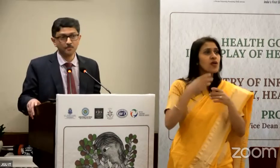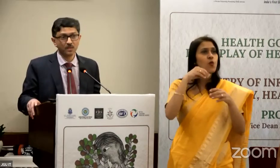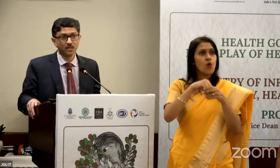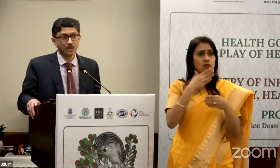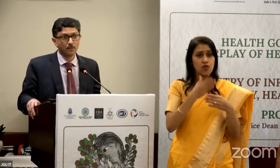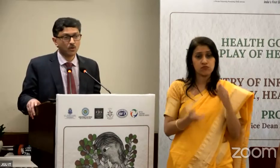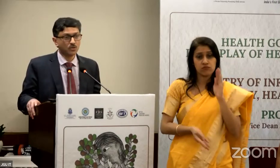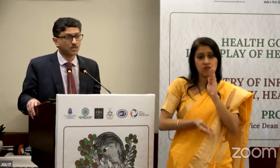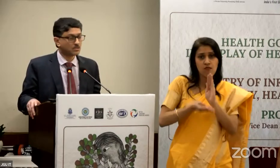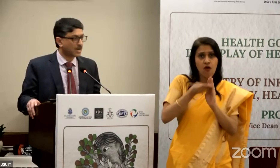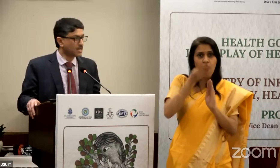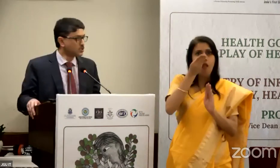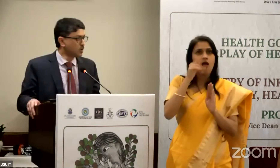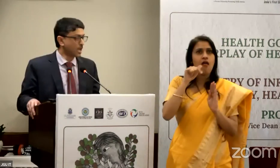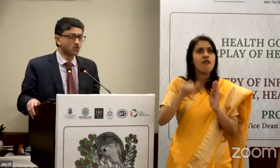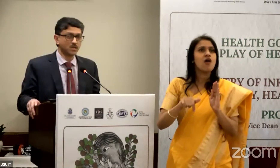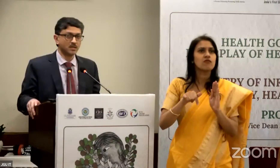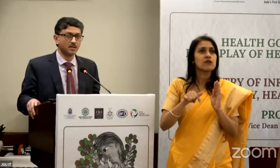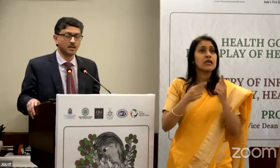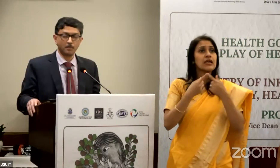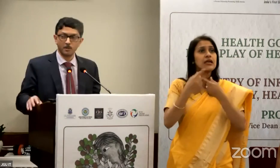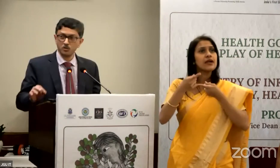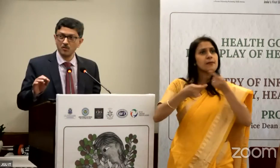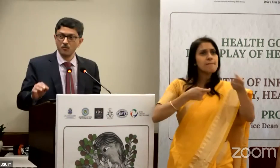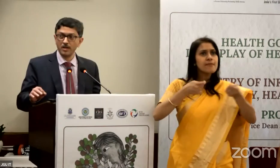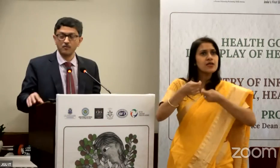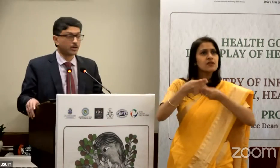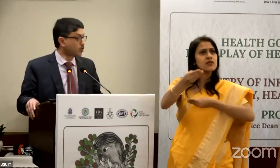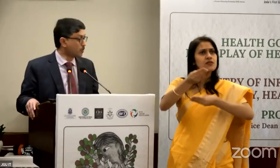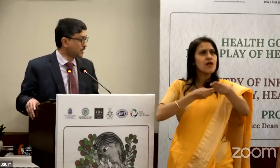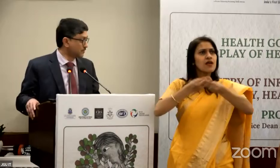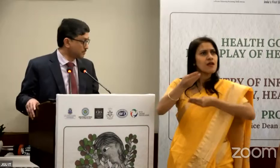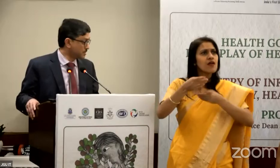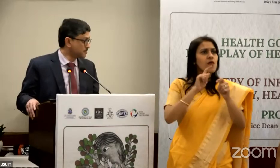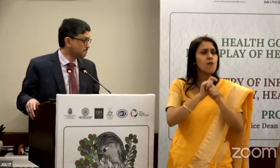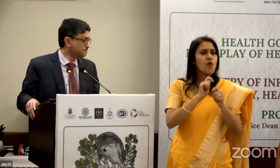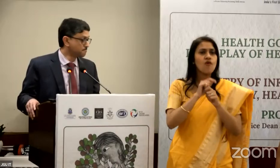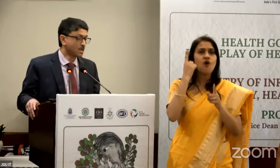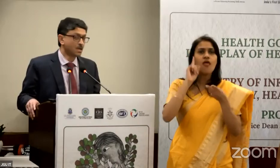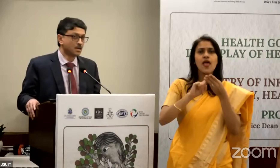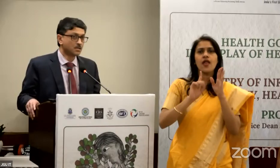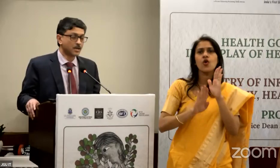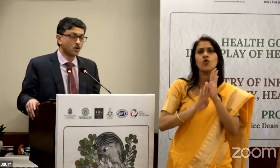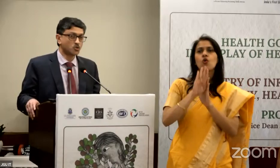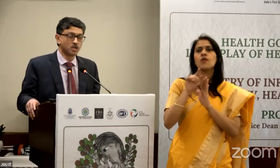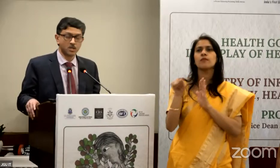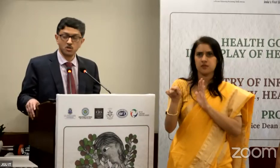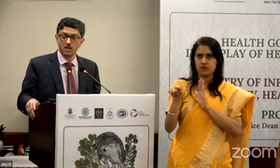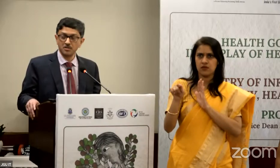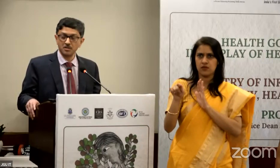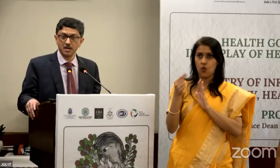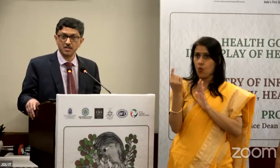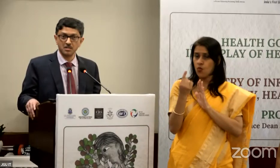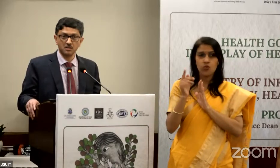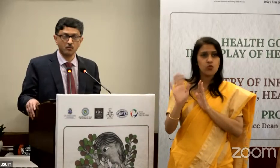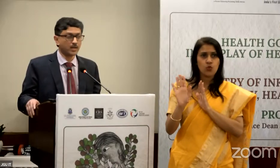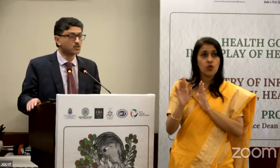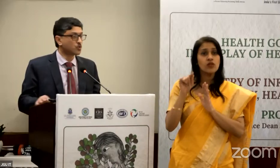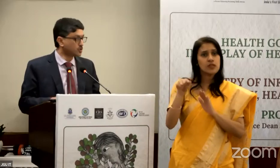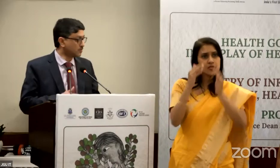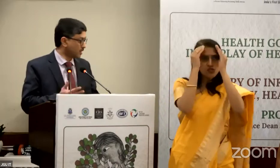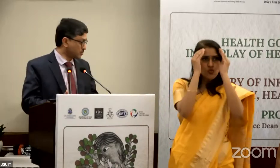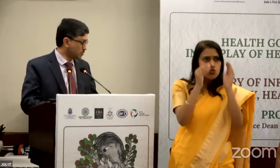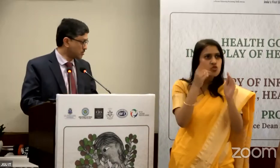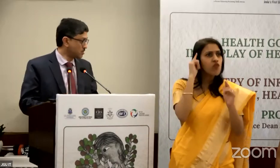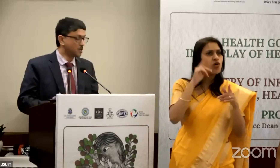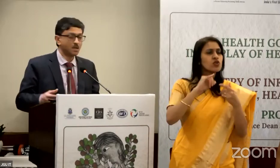days, because trade is not actually a particular vehicle for economic development. Trade also takes into consideration various